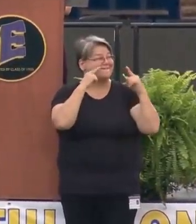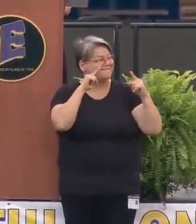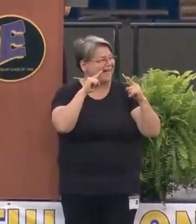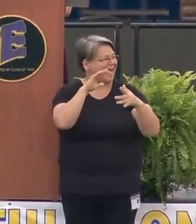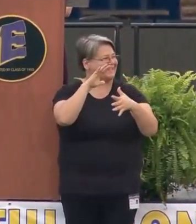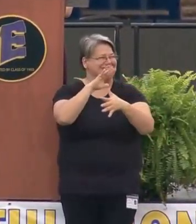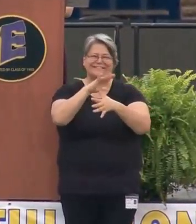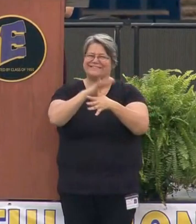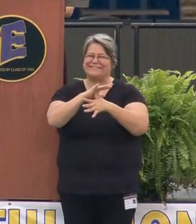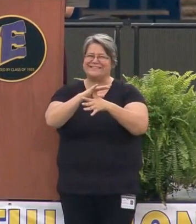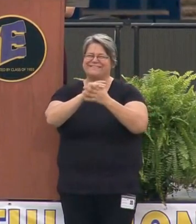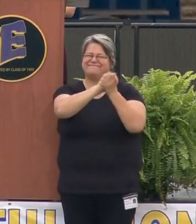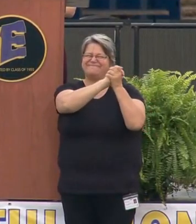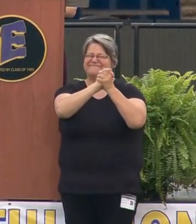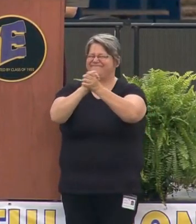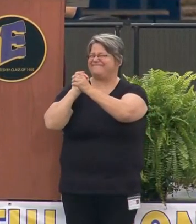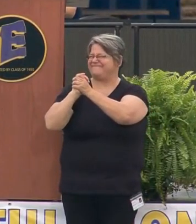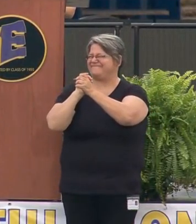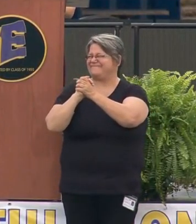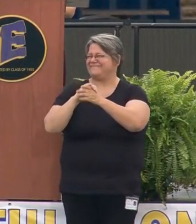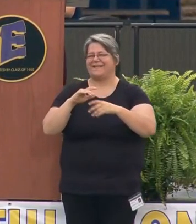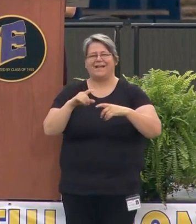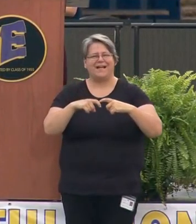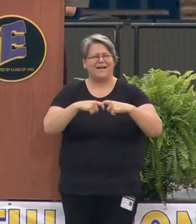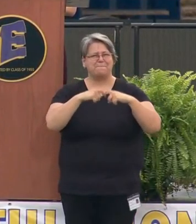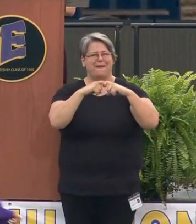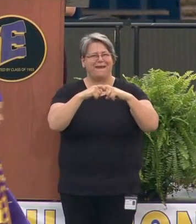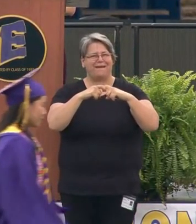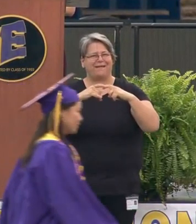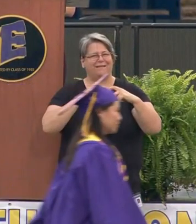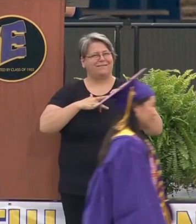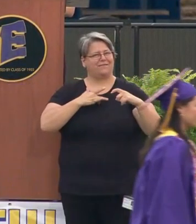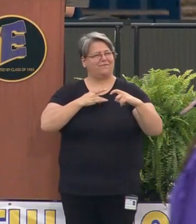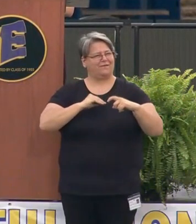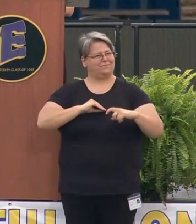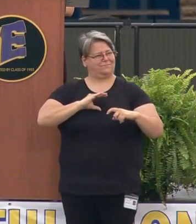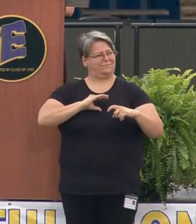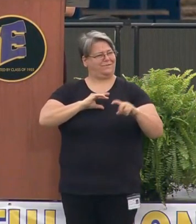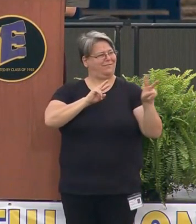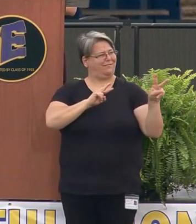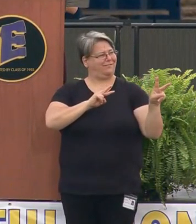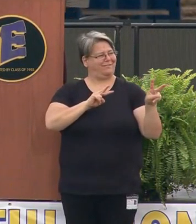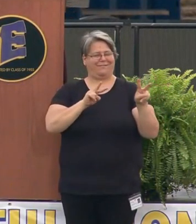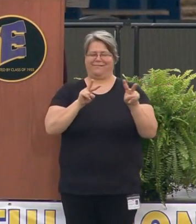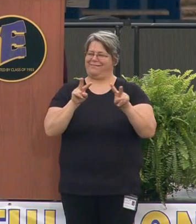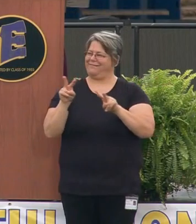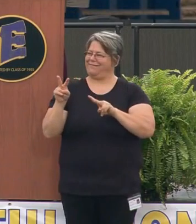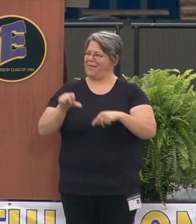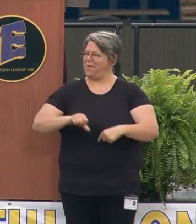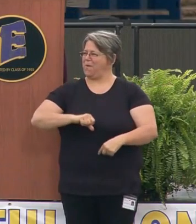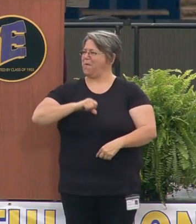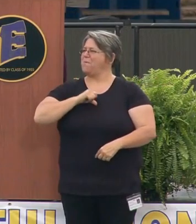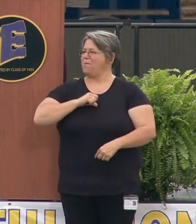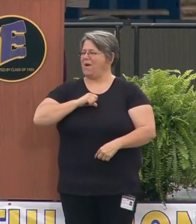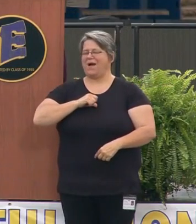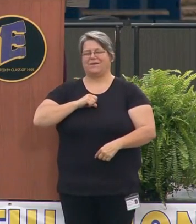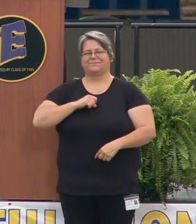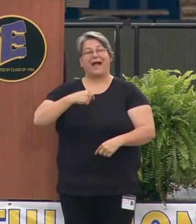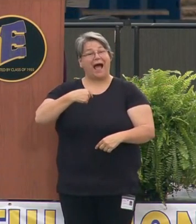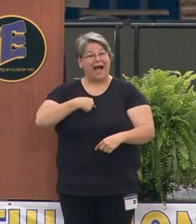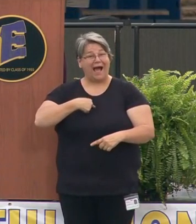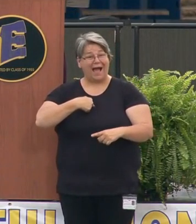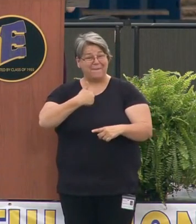Seniors, you did it. Take a moment, look around, be proud. I and the rest of your East High